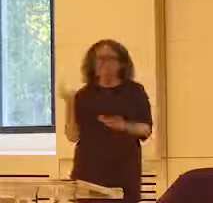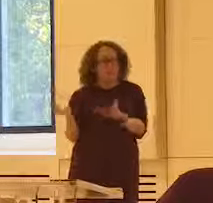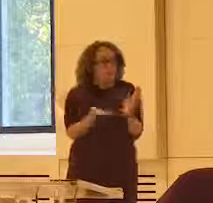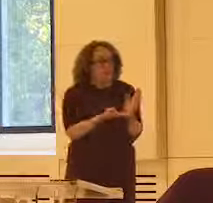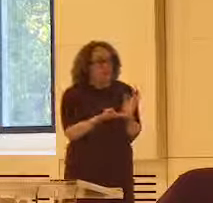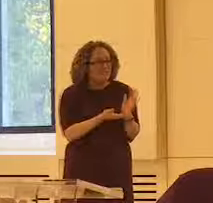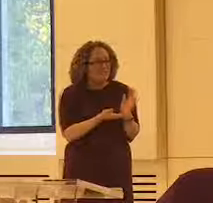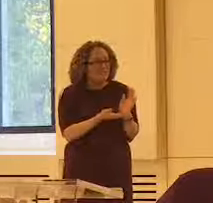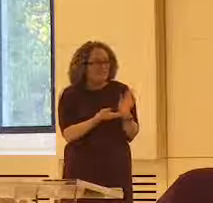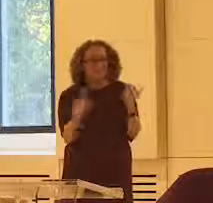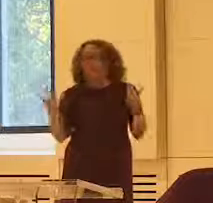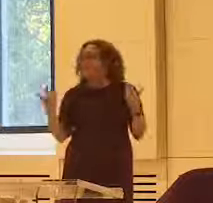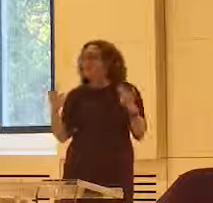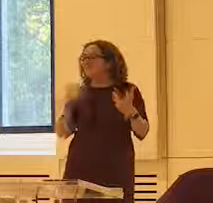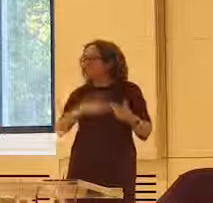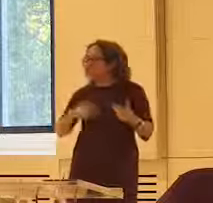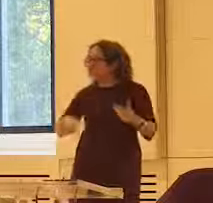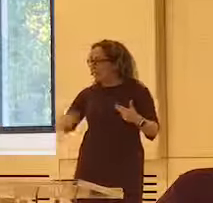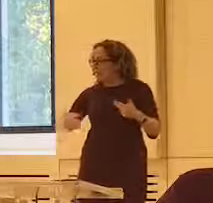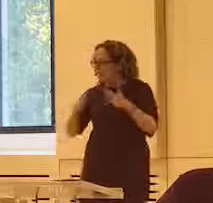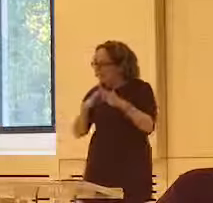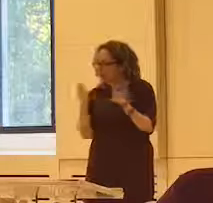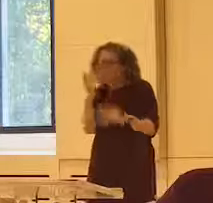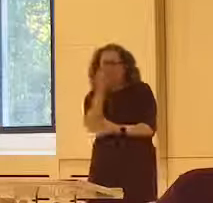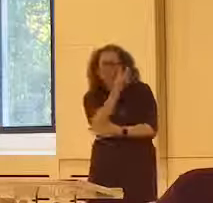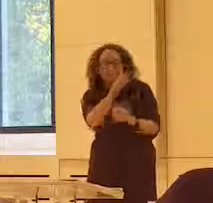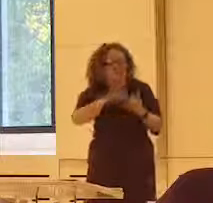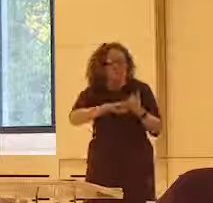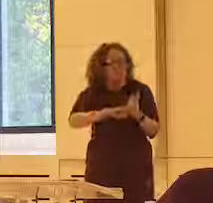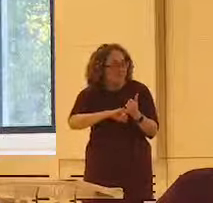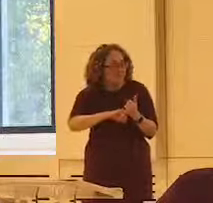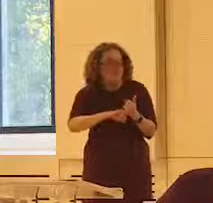The tertiary service in Denmark.